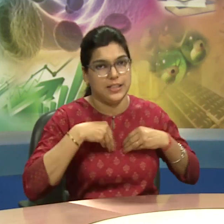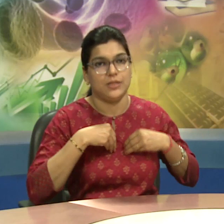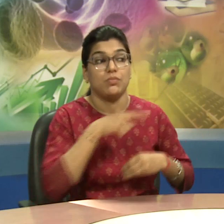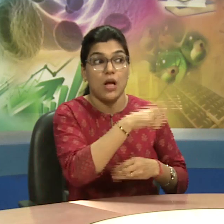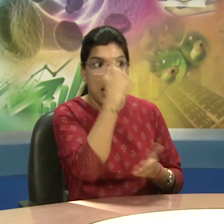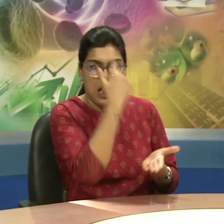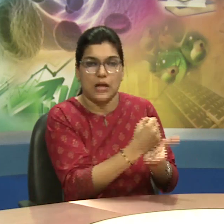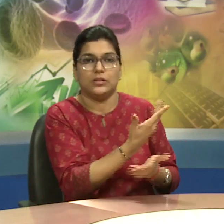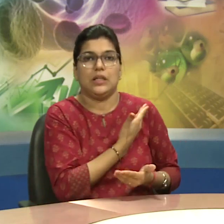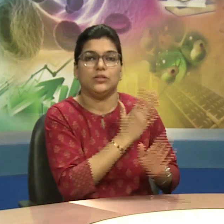interest.